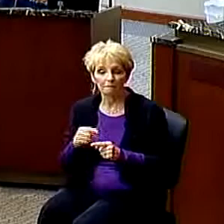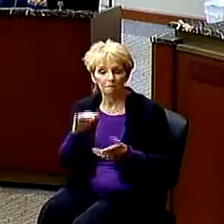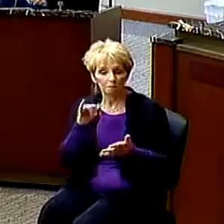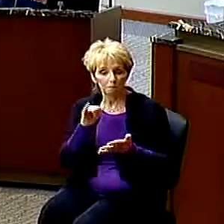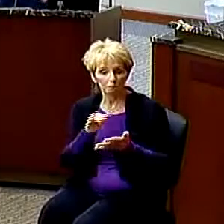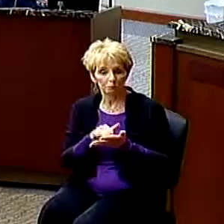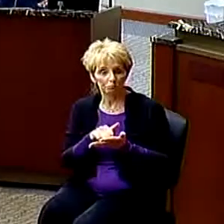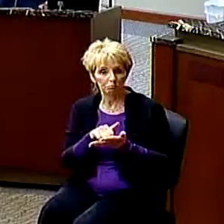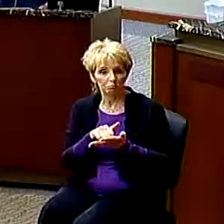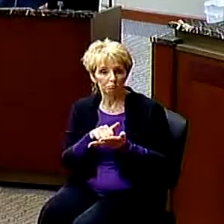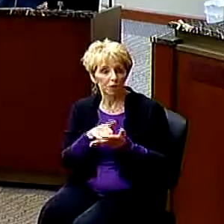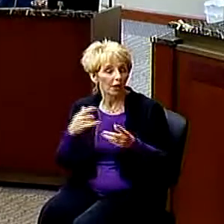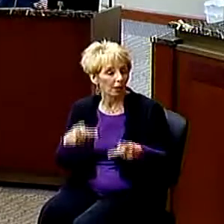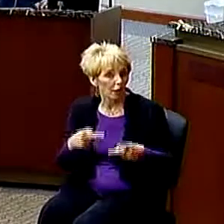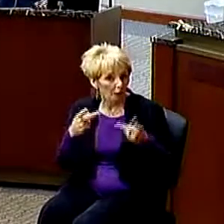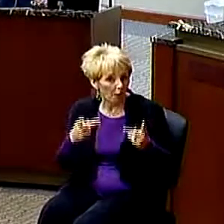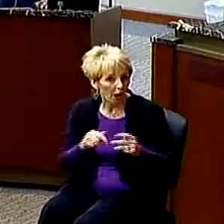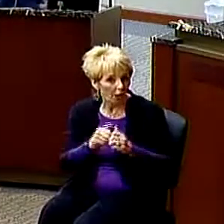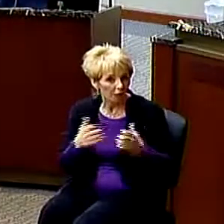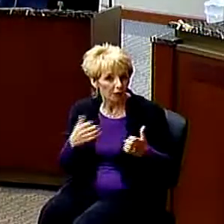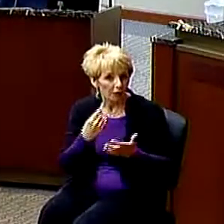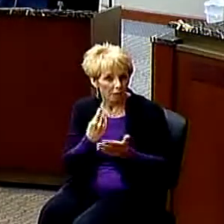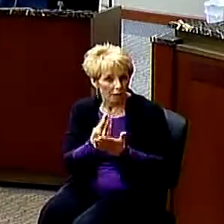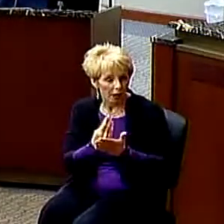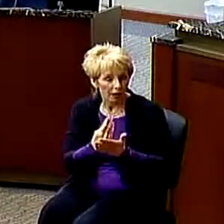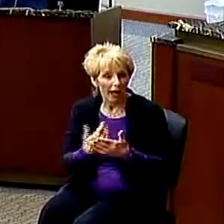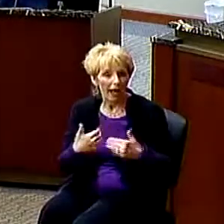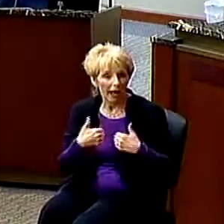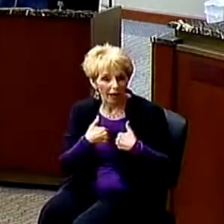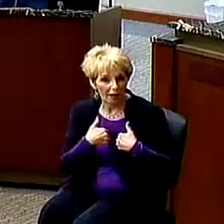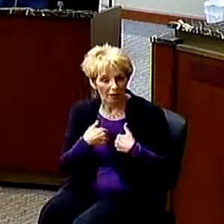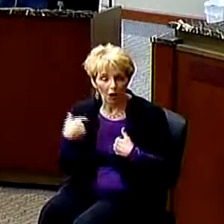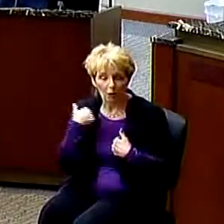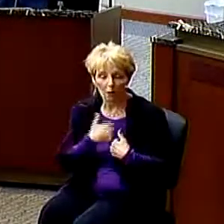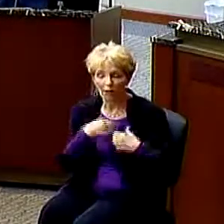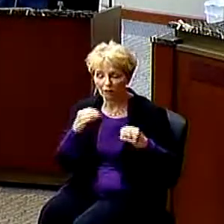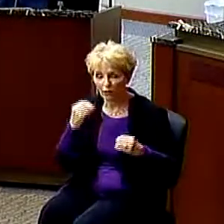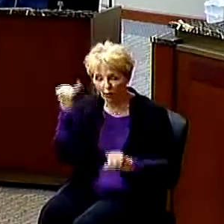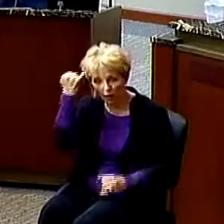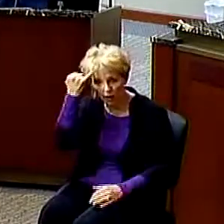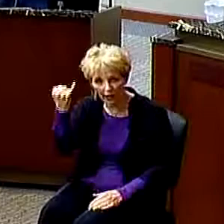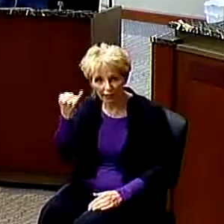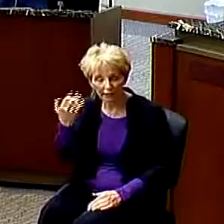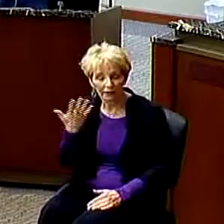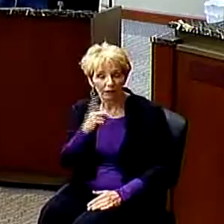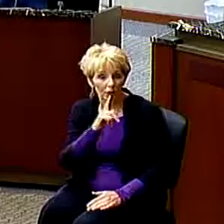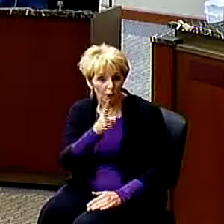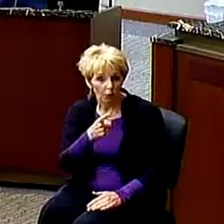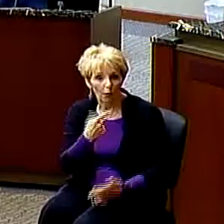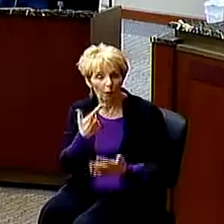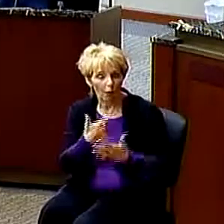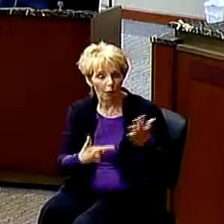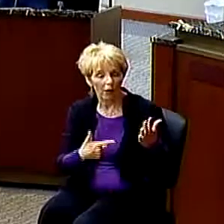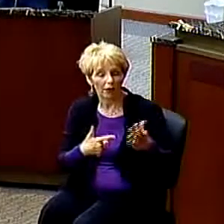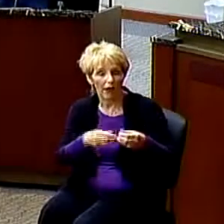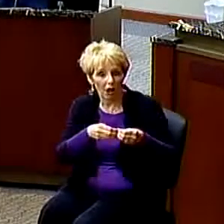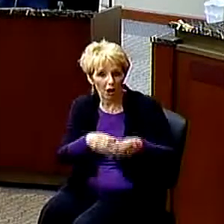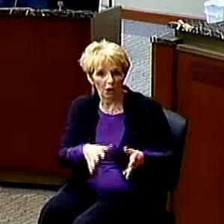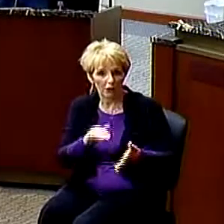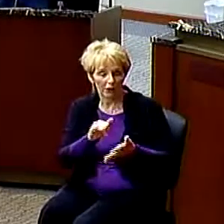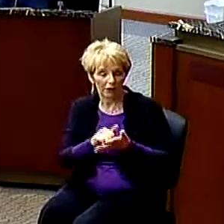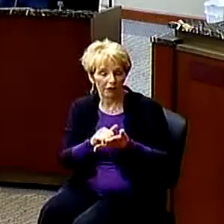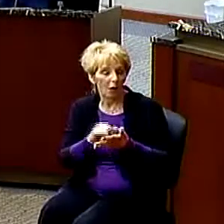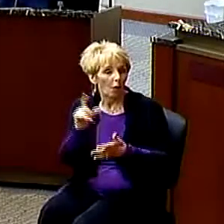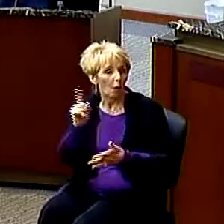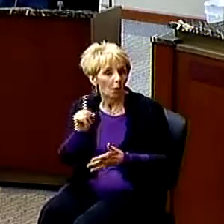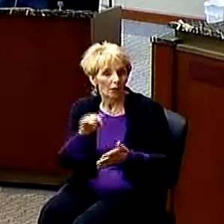budget proposals and how much the budgets have, but we have no idea in reality what the losses have been and